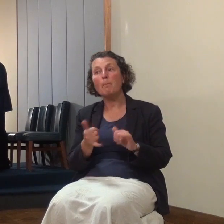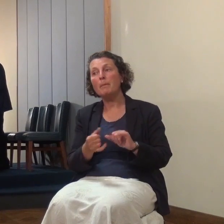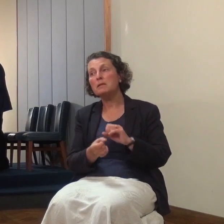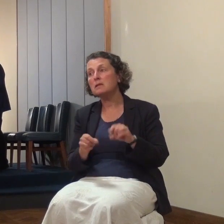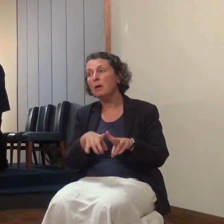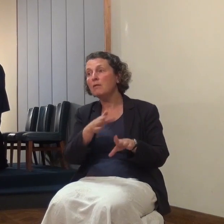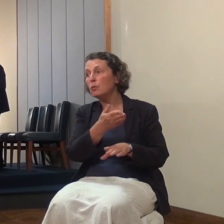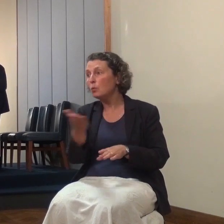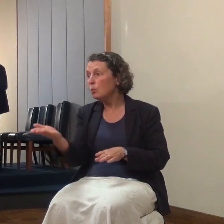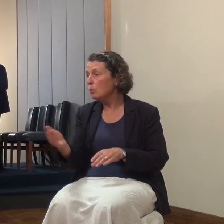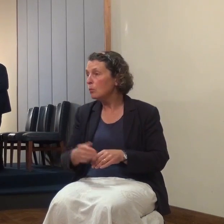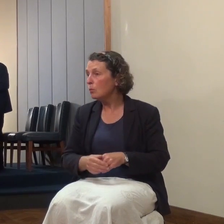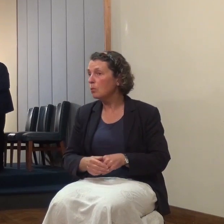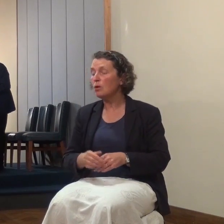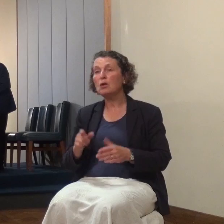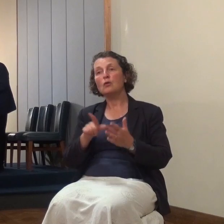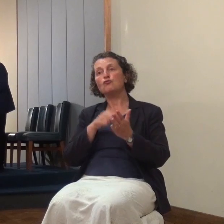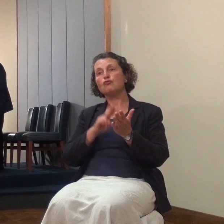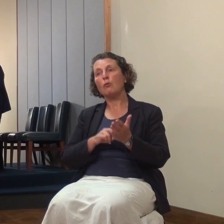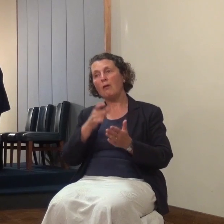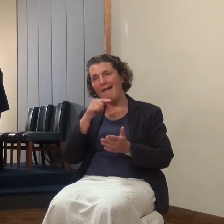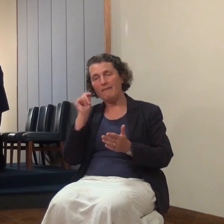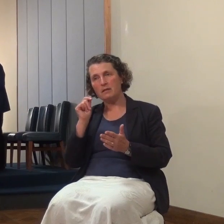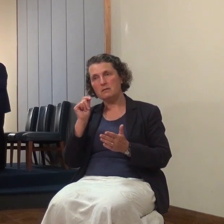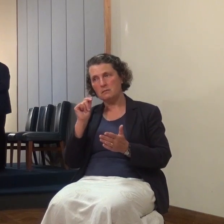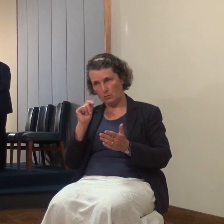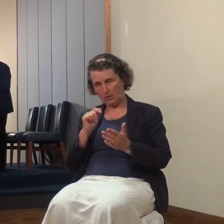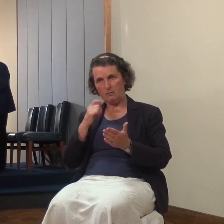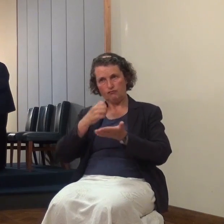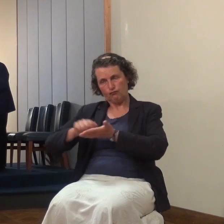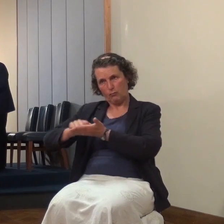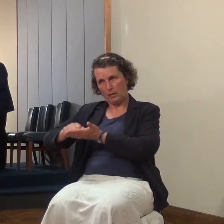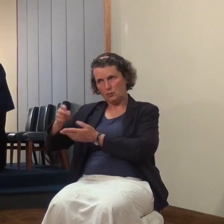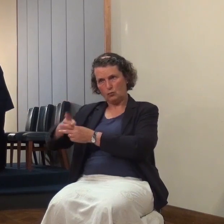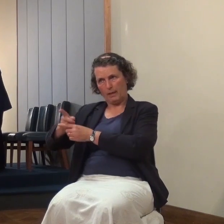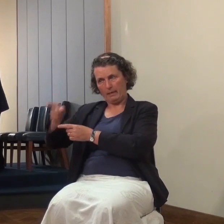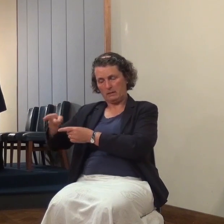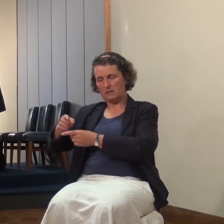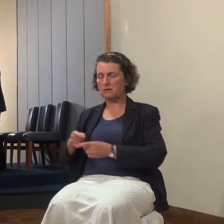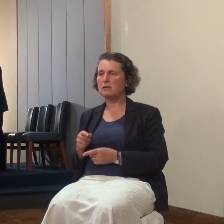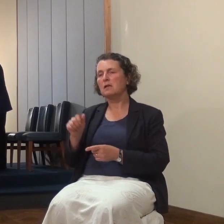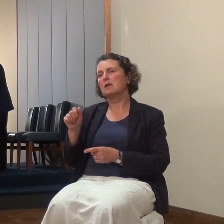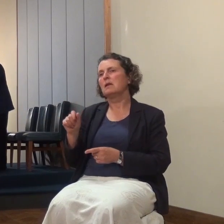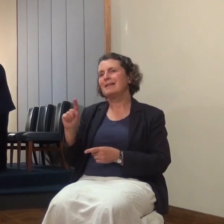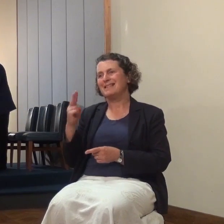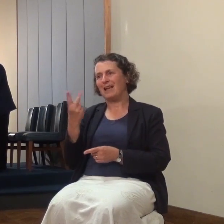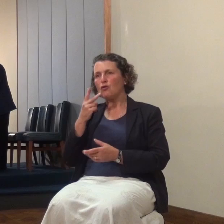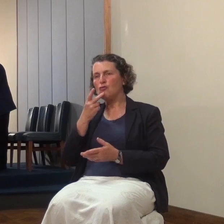for instance, when he comments on 2 Corinthians chapter 12, verse 7, says this. I'm going to quote him